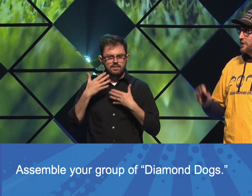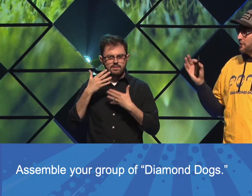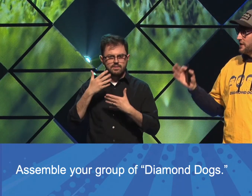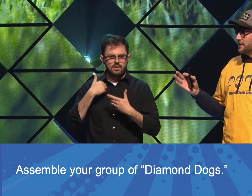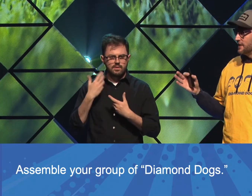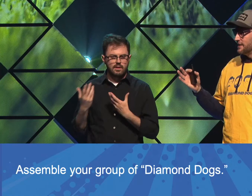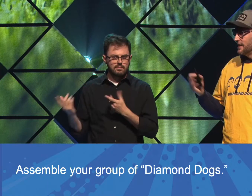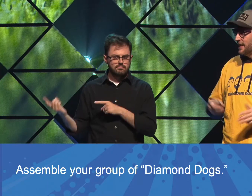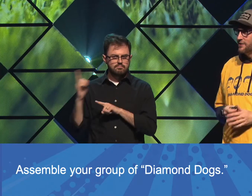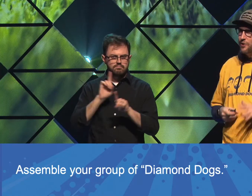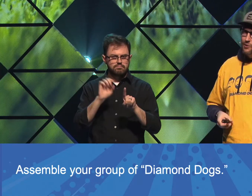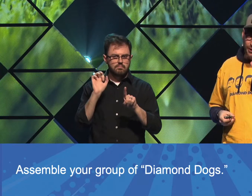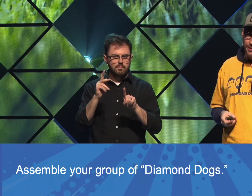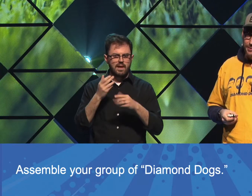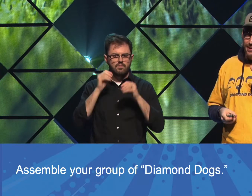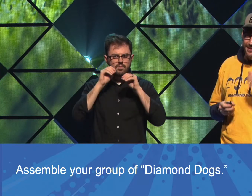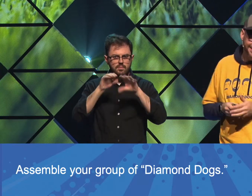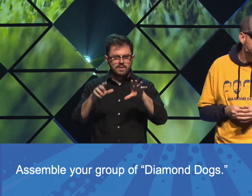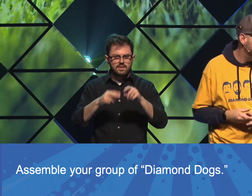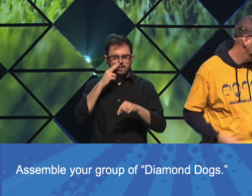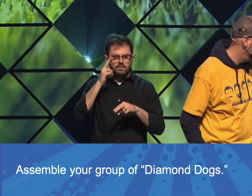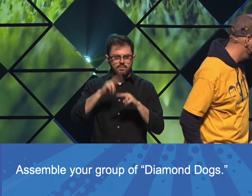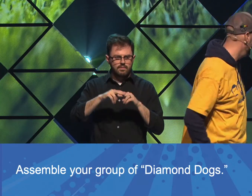whole series today. So don't go anywhere.